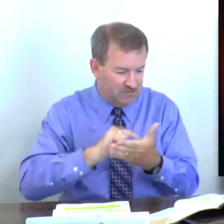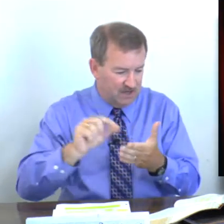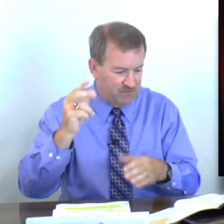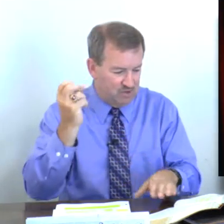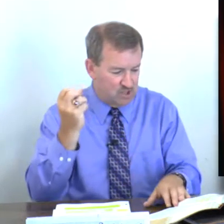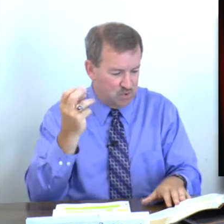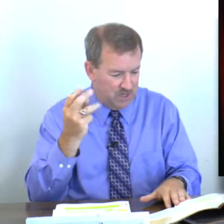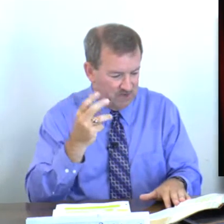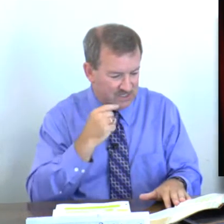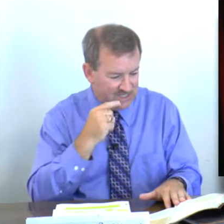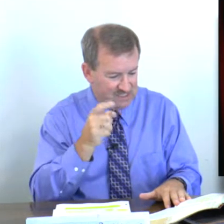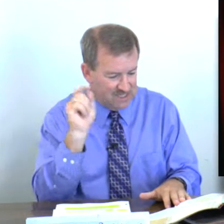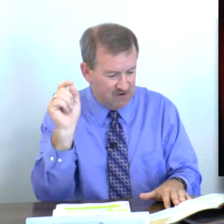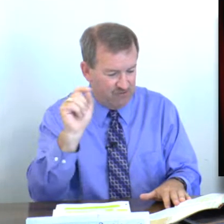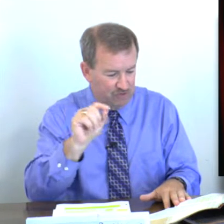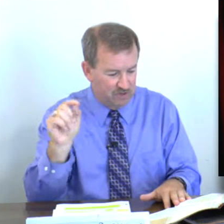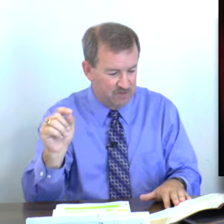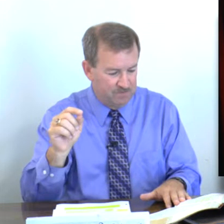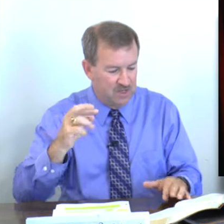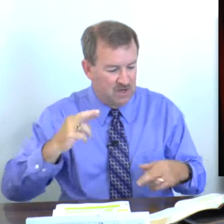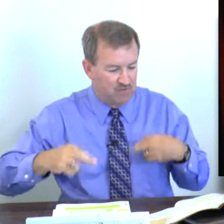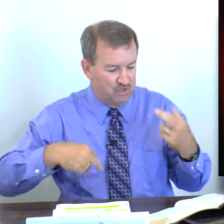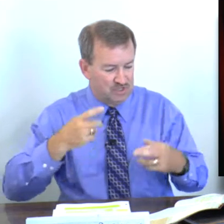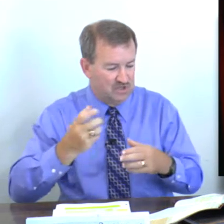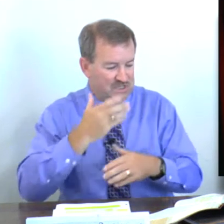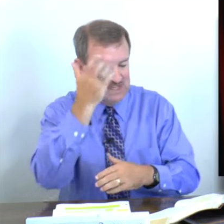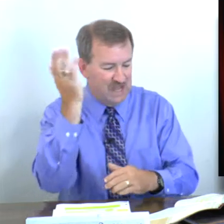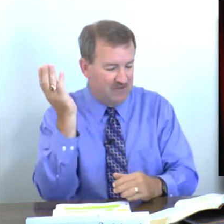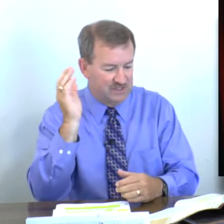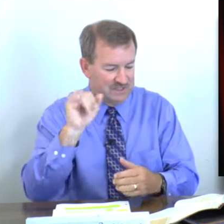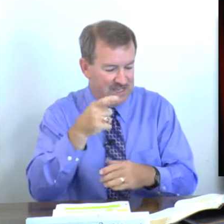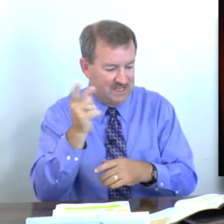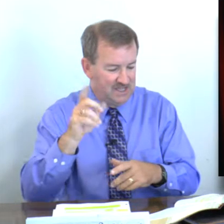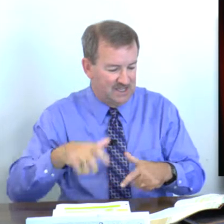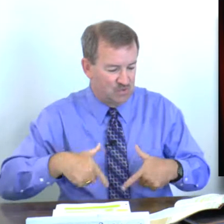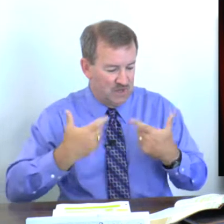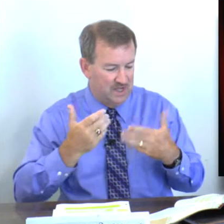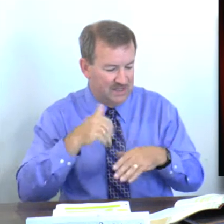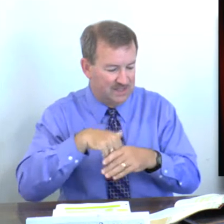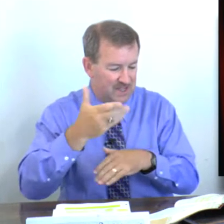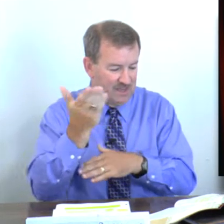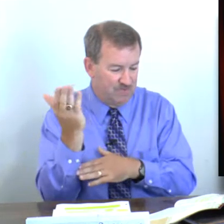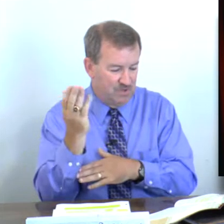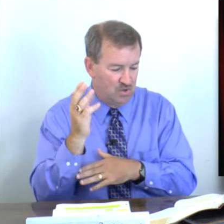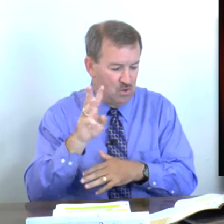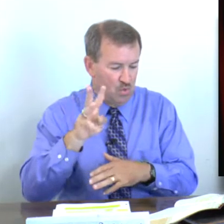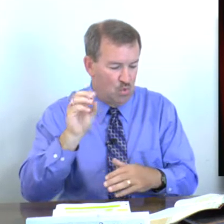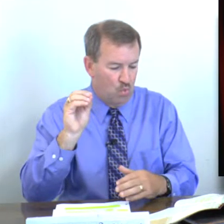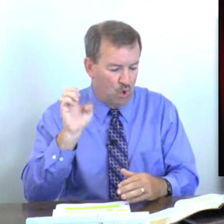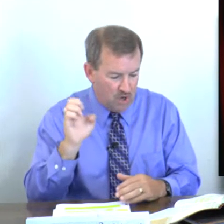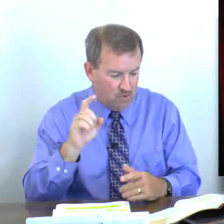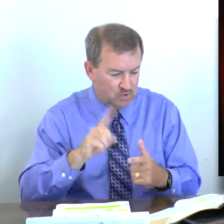down to verse 12. It says, therefore, rejoice, ye heavens, and ye that dwell in them. Woe to